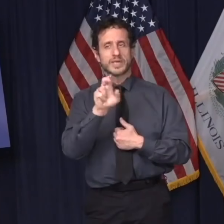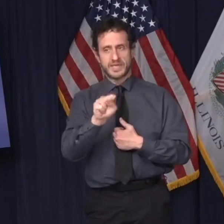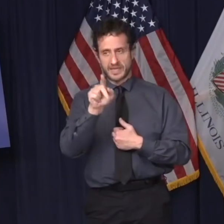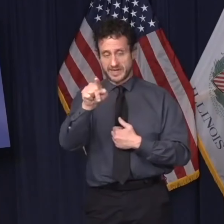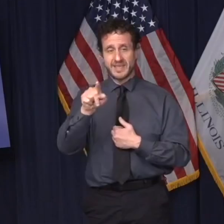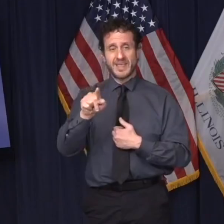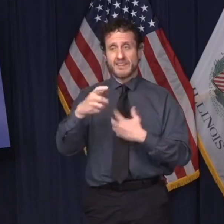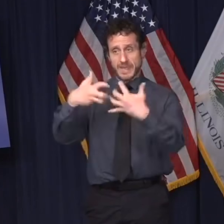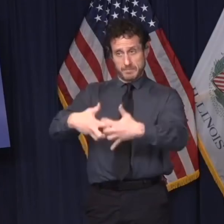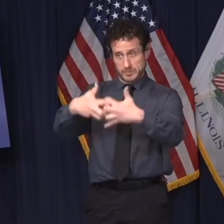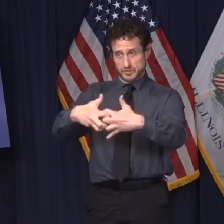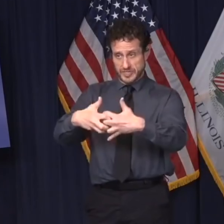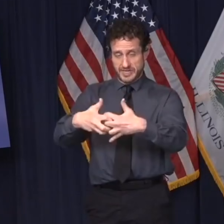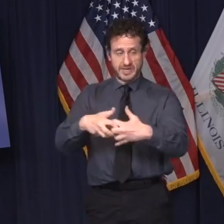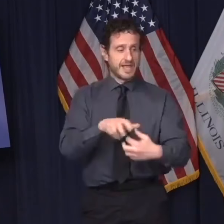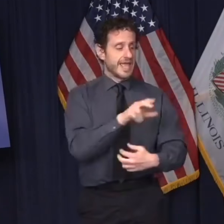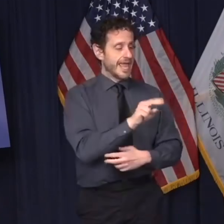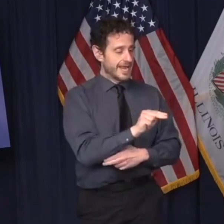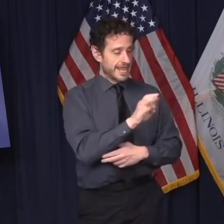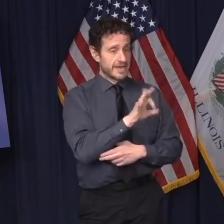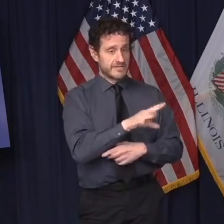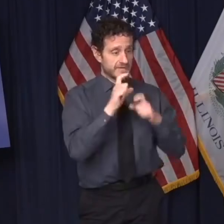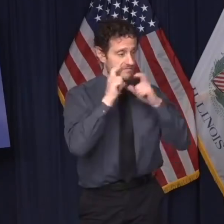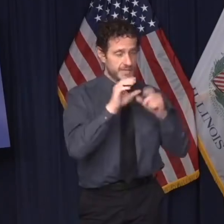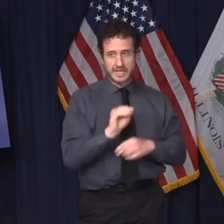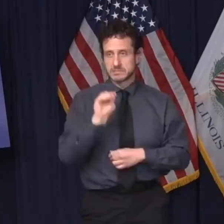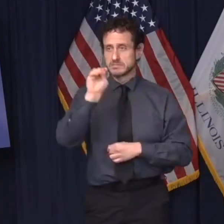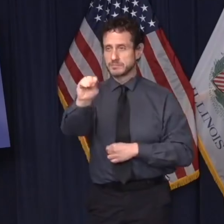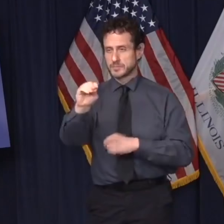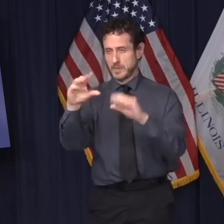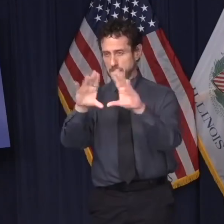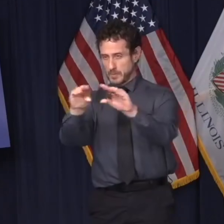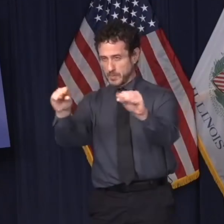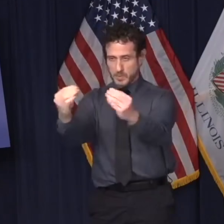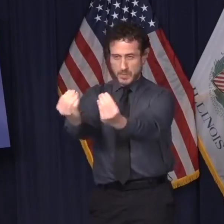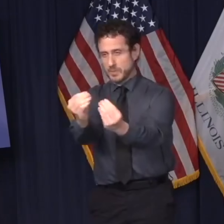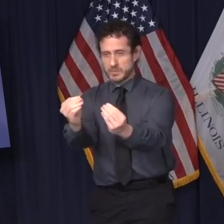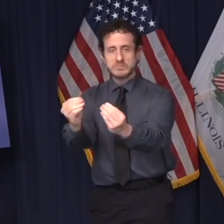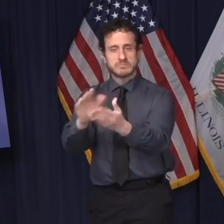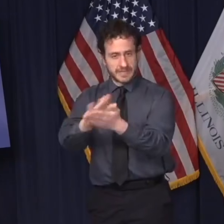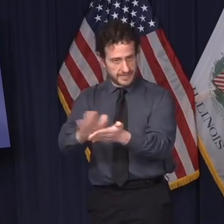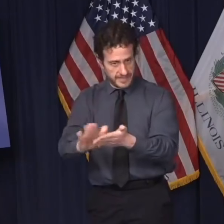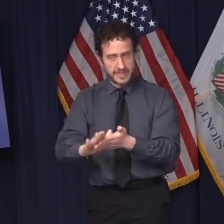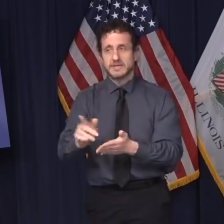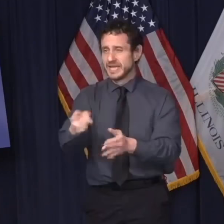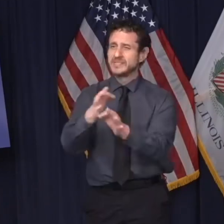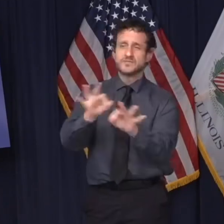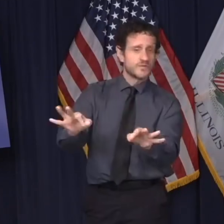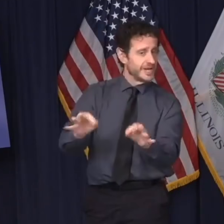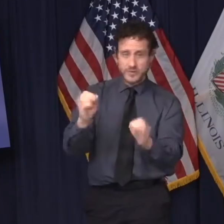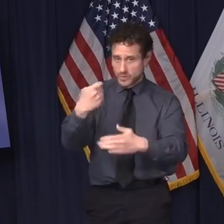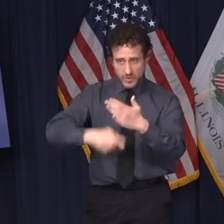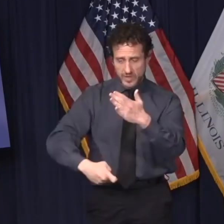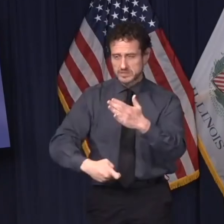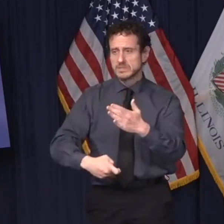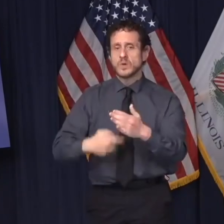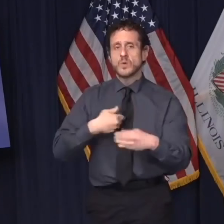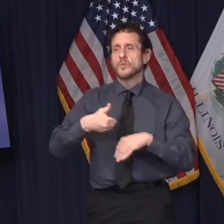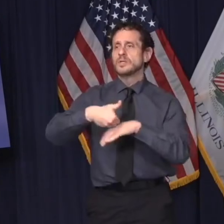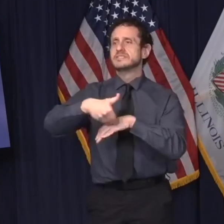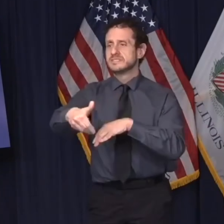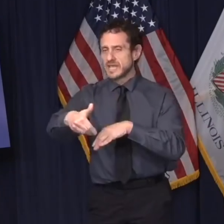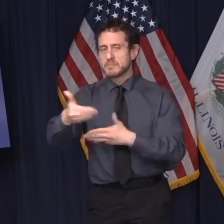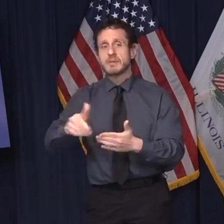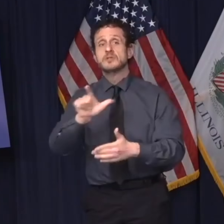safely decontaminate N95 masks and is an entirely free service with turnaround time of about